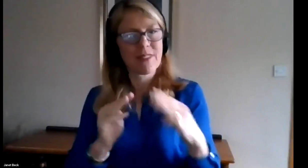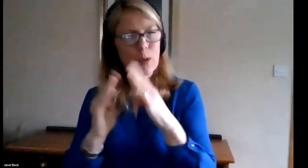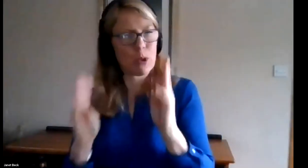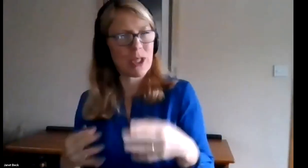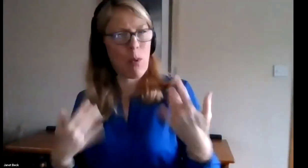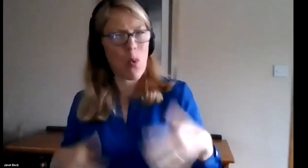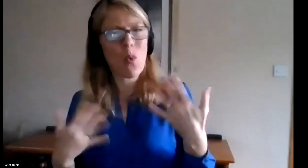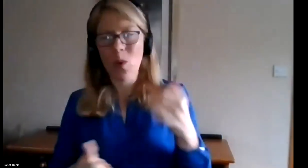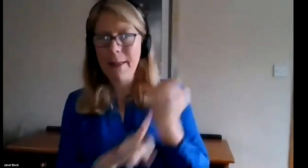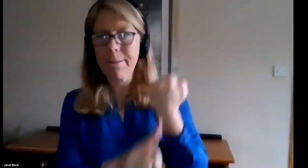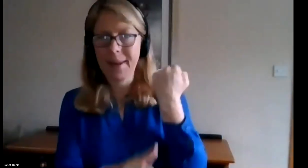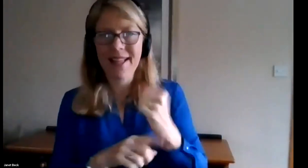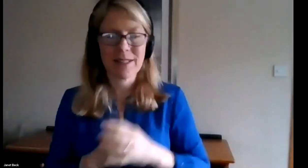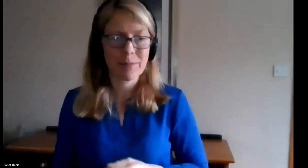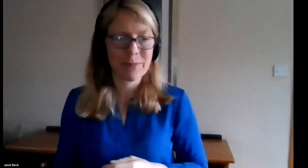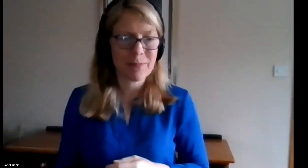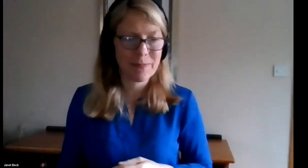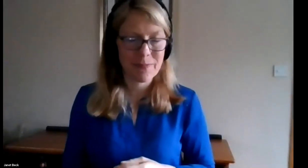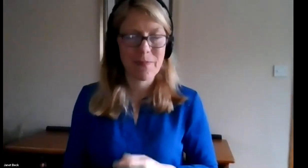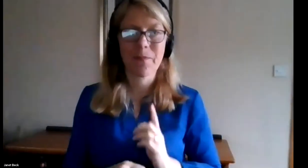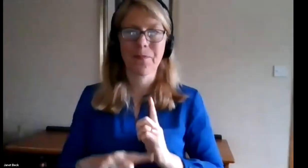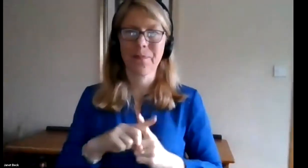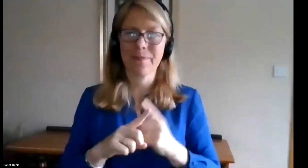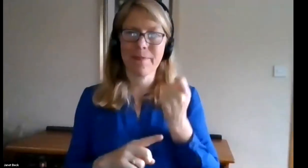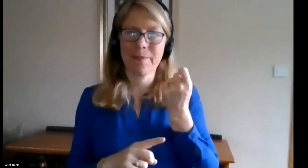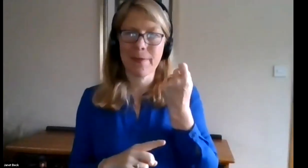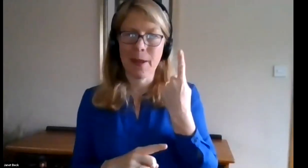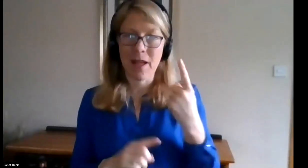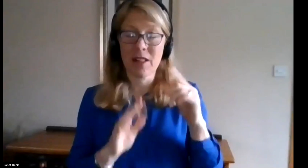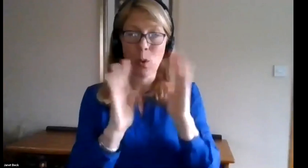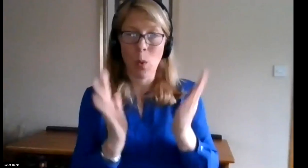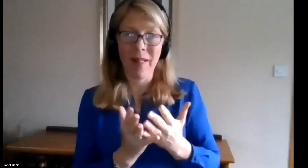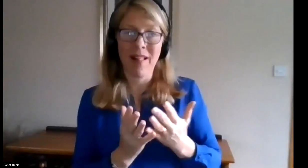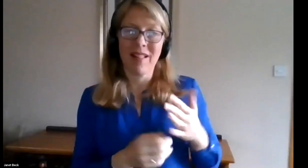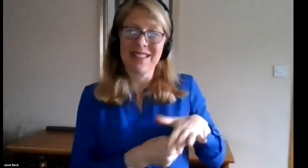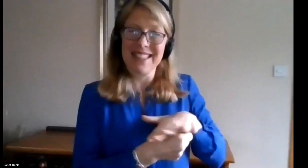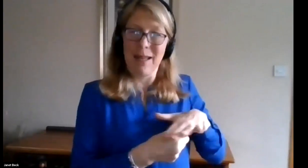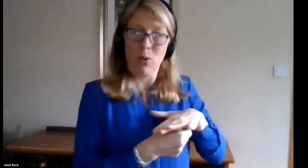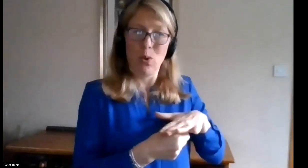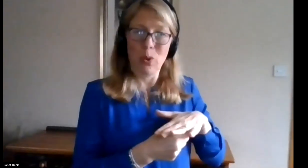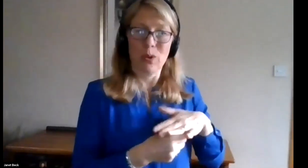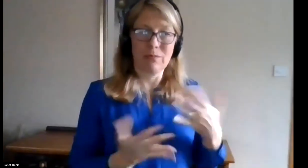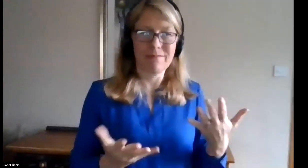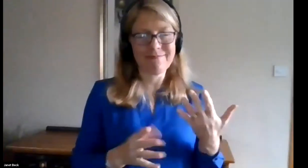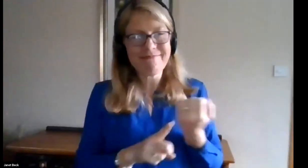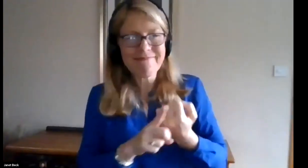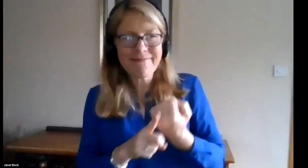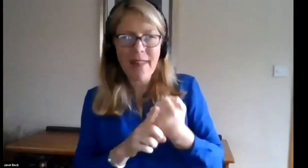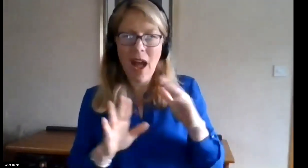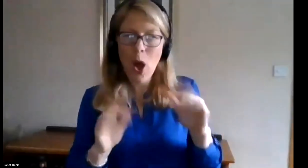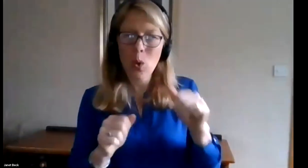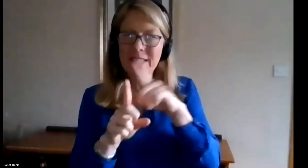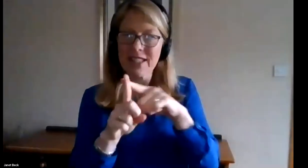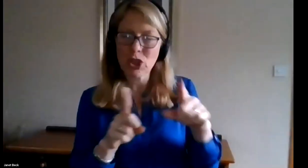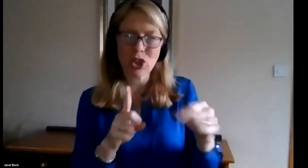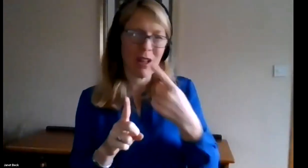at global and neighborhood level of the connections of cultural and digital, exhibition and diplomacy are what make her an